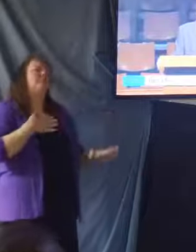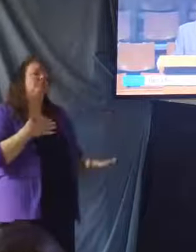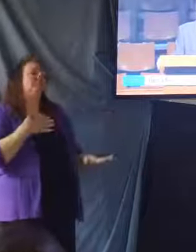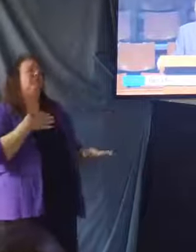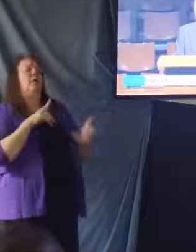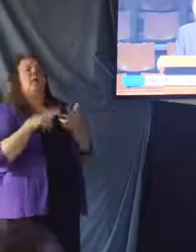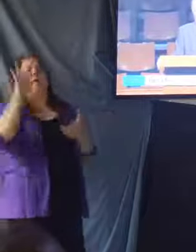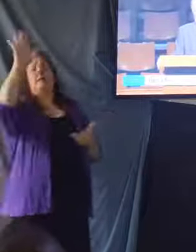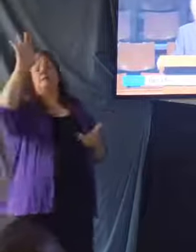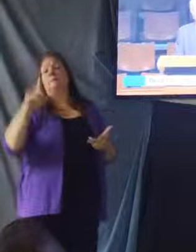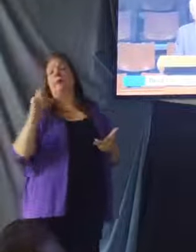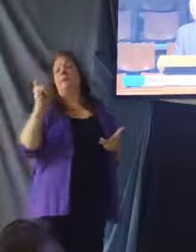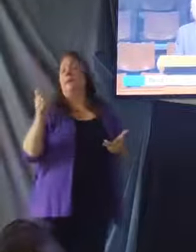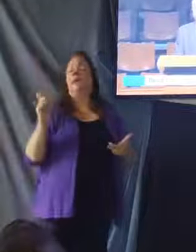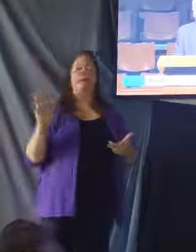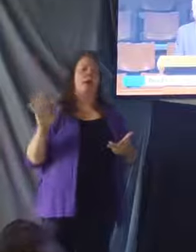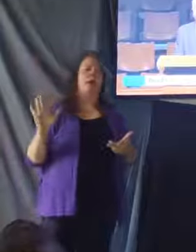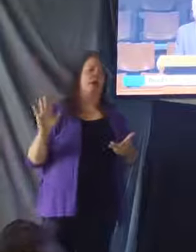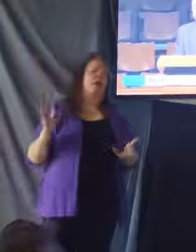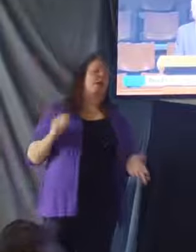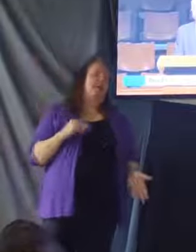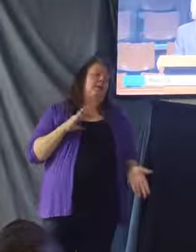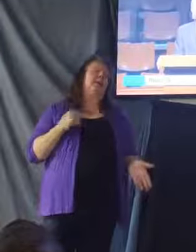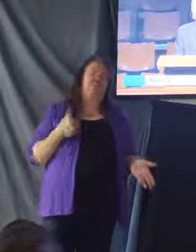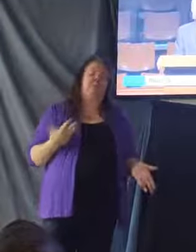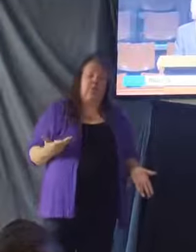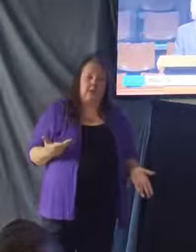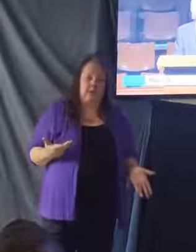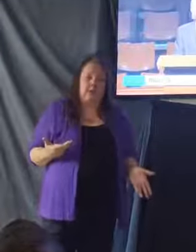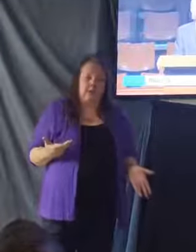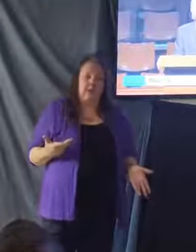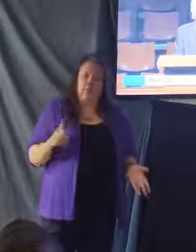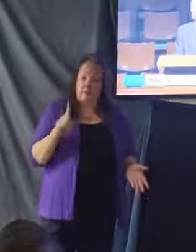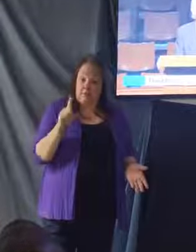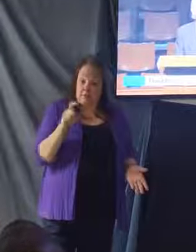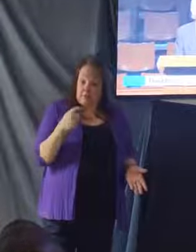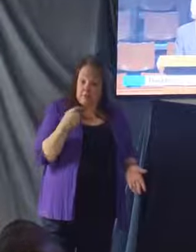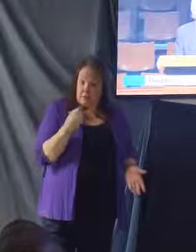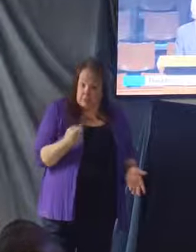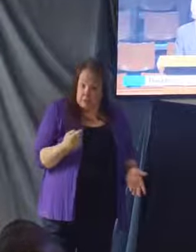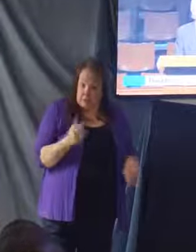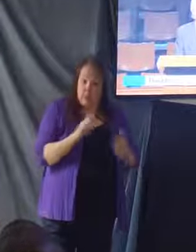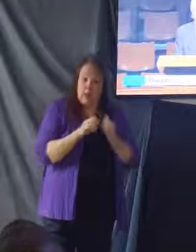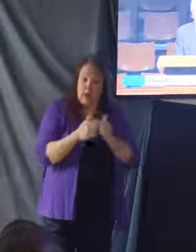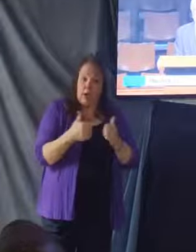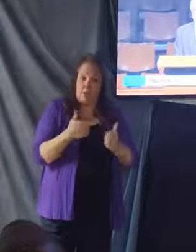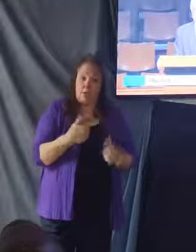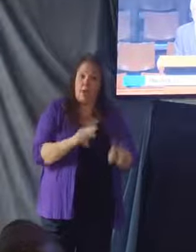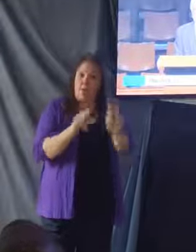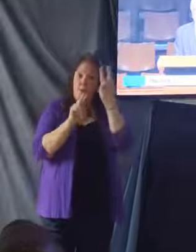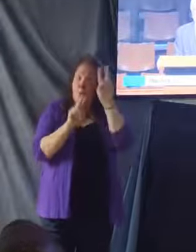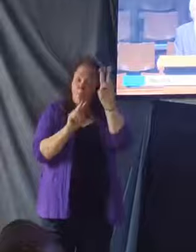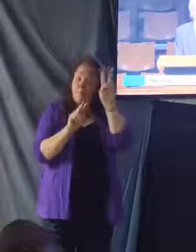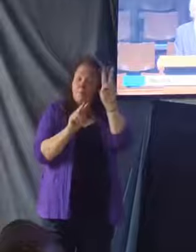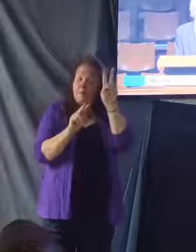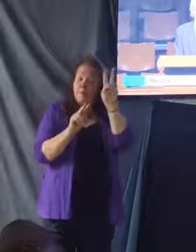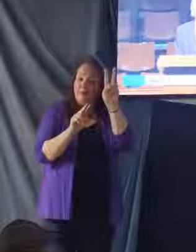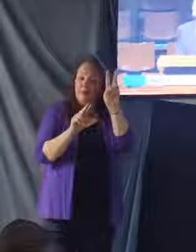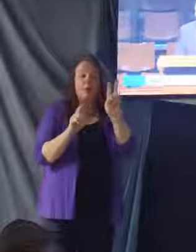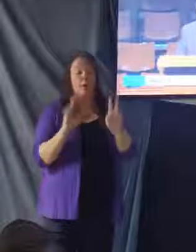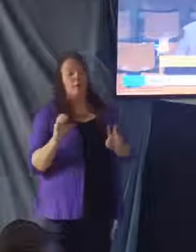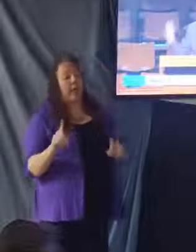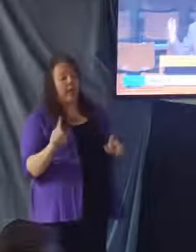This pastor gave a hope. Oh, it was so encouraging. Did they tell you how you can have hope?